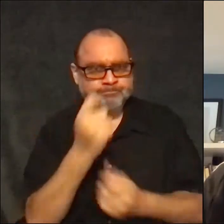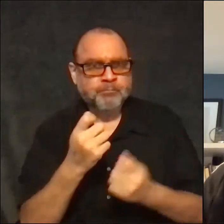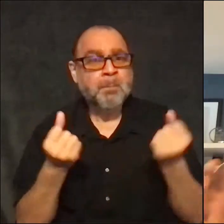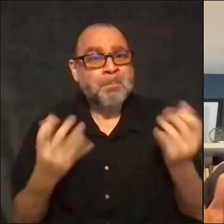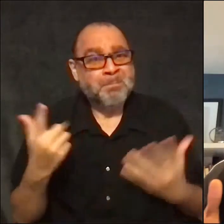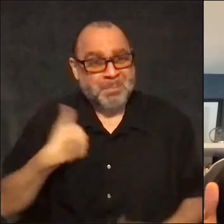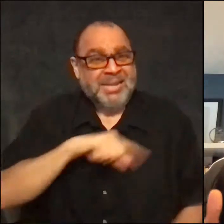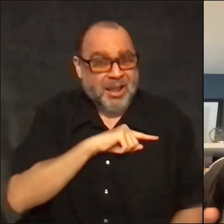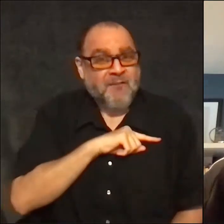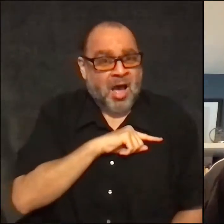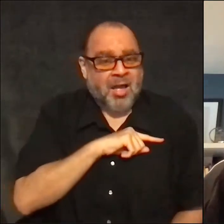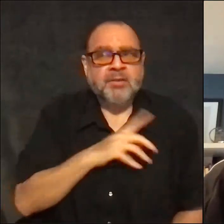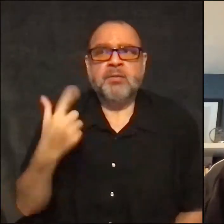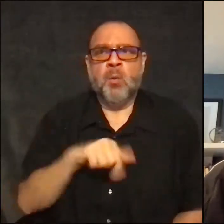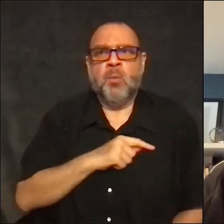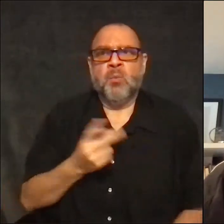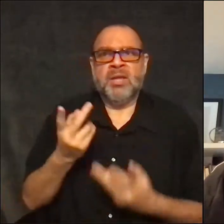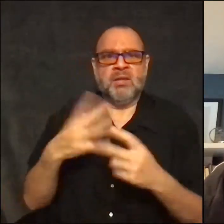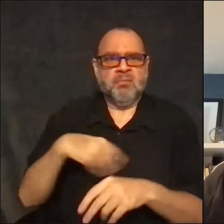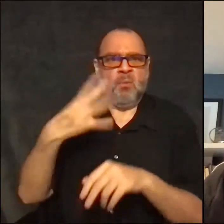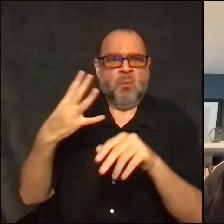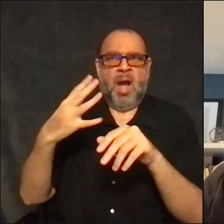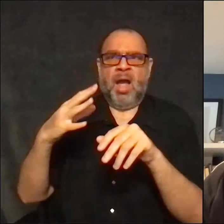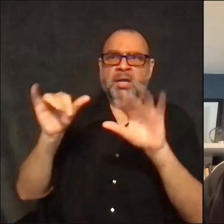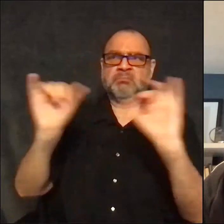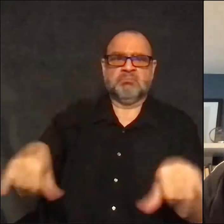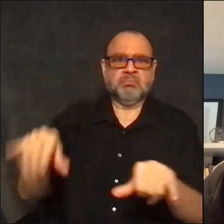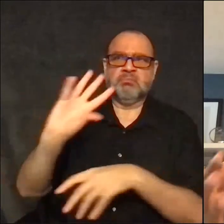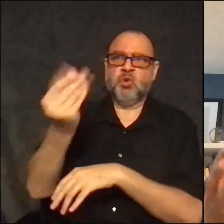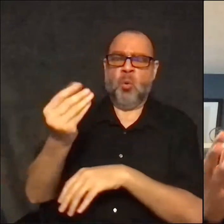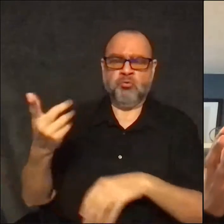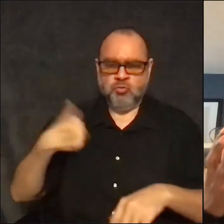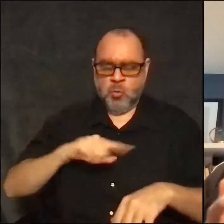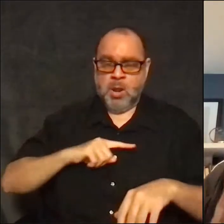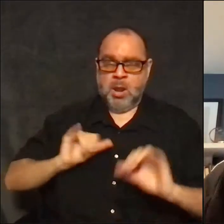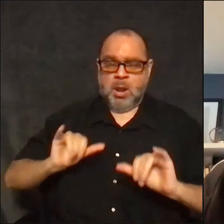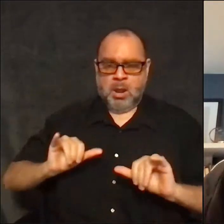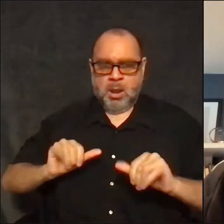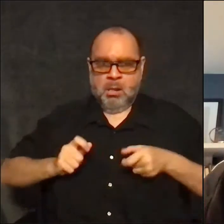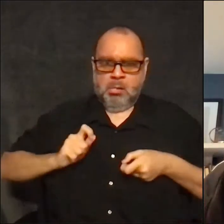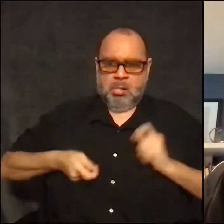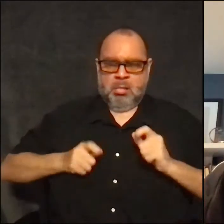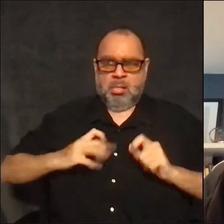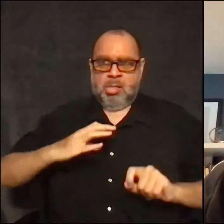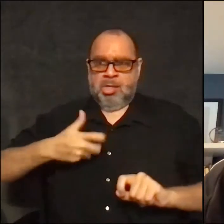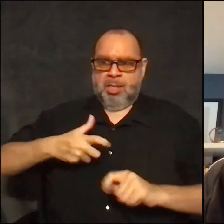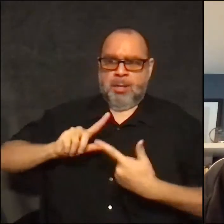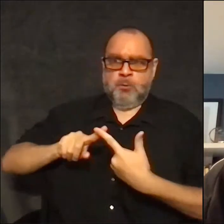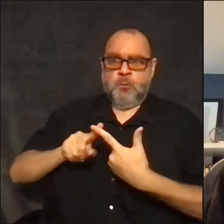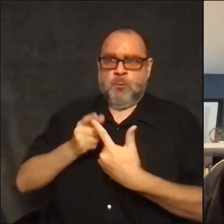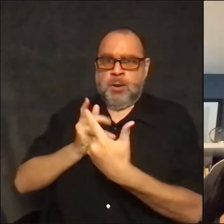most, if not all, it starts off as a survival technique. For some reason, we had to do this in order